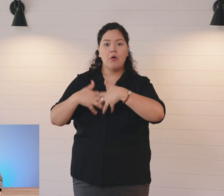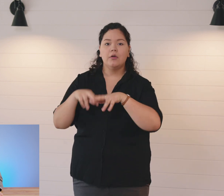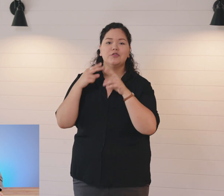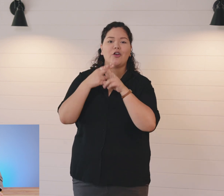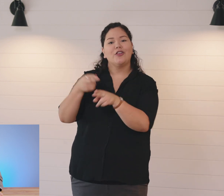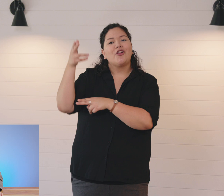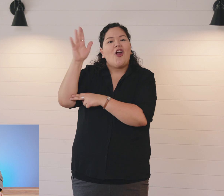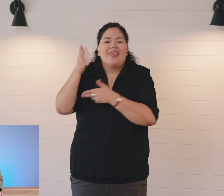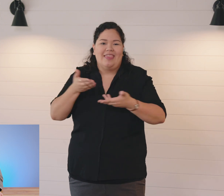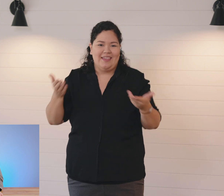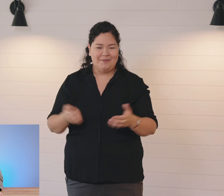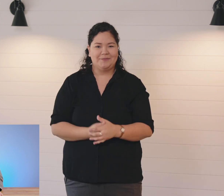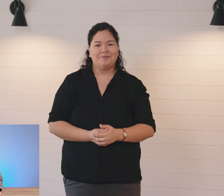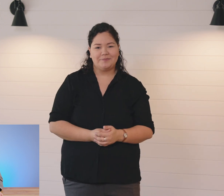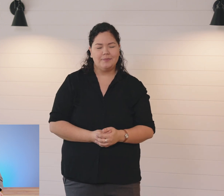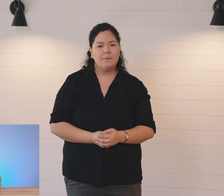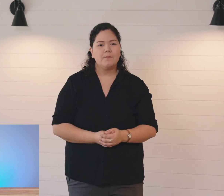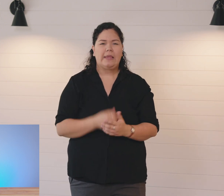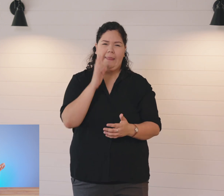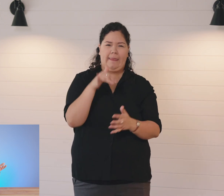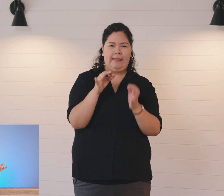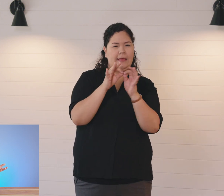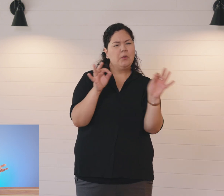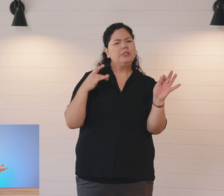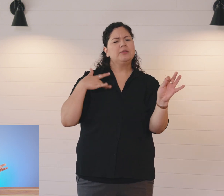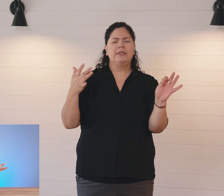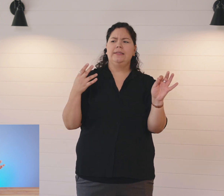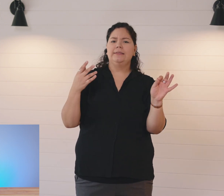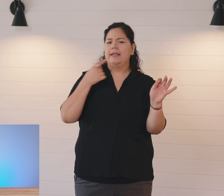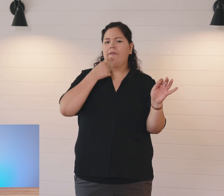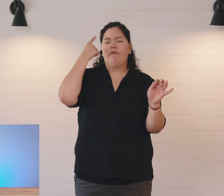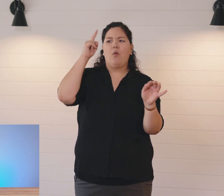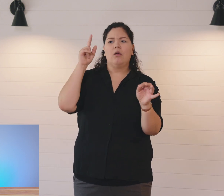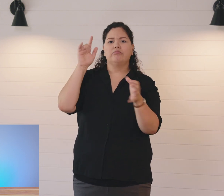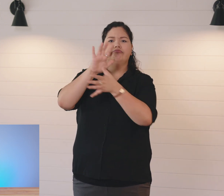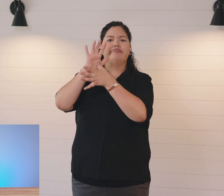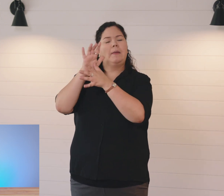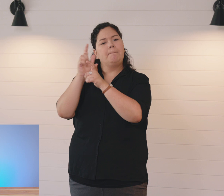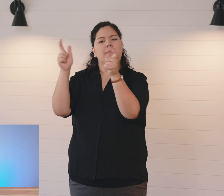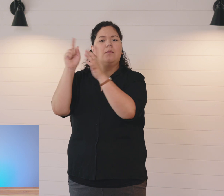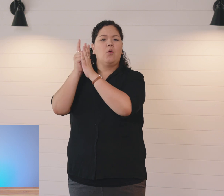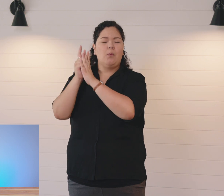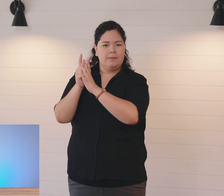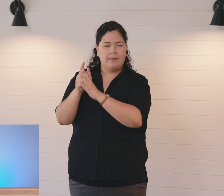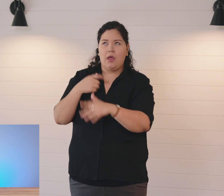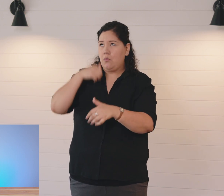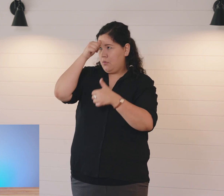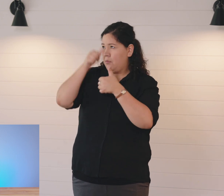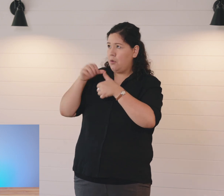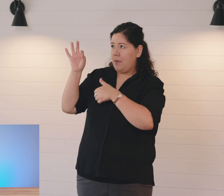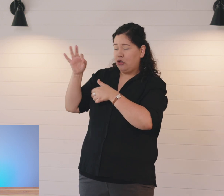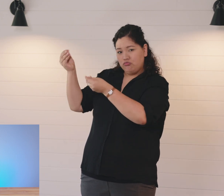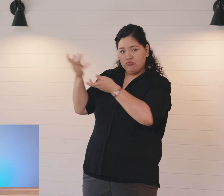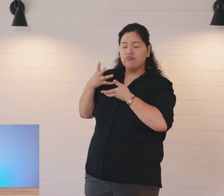We usually use that language, by the way, for the big things in life, don't we? I remember a pastor telling me on one occasion